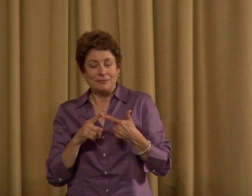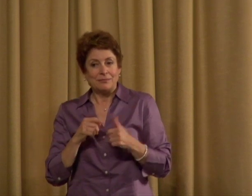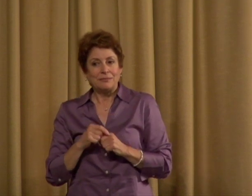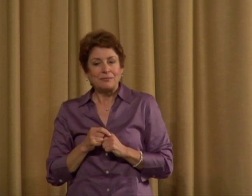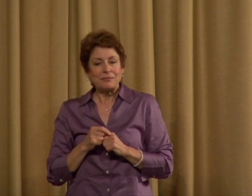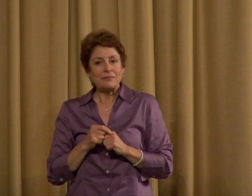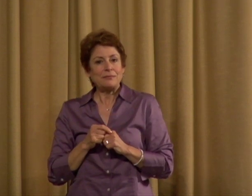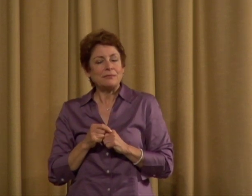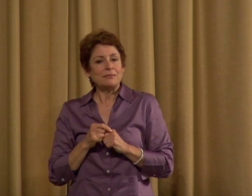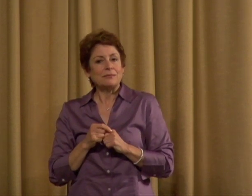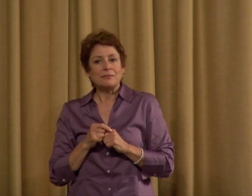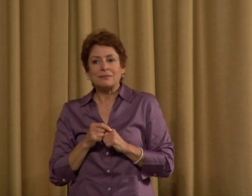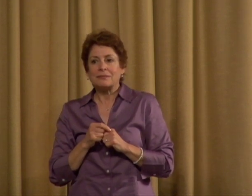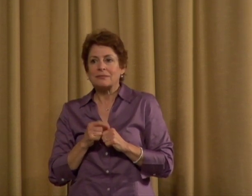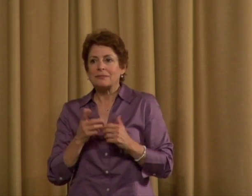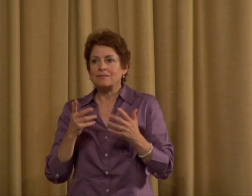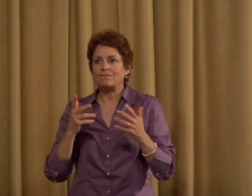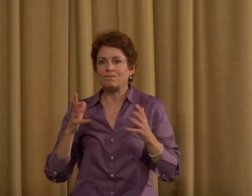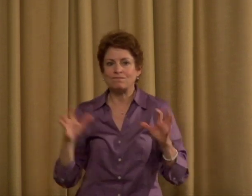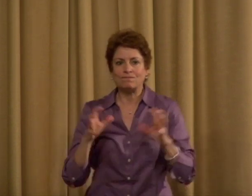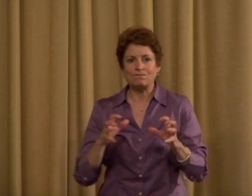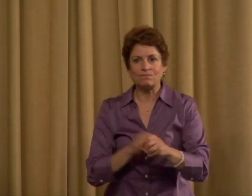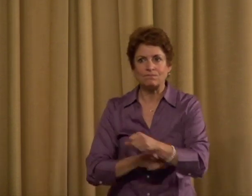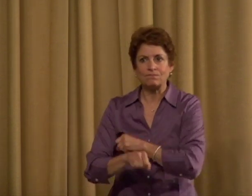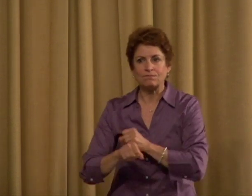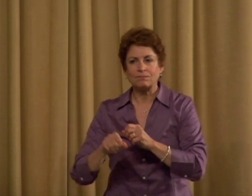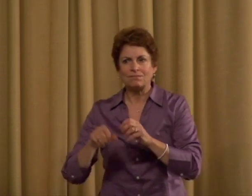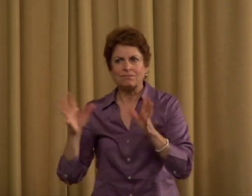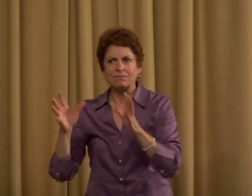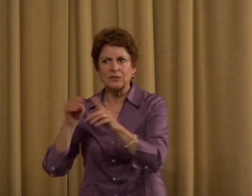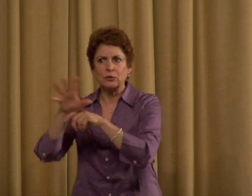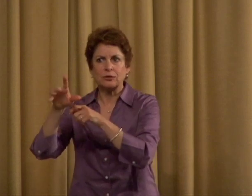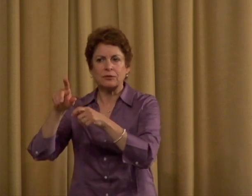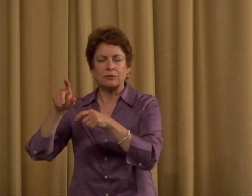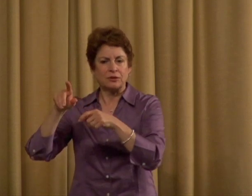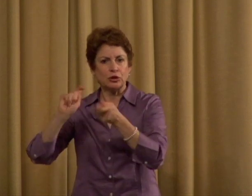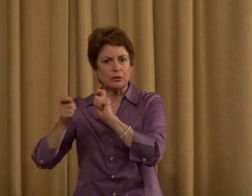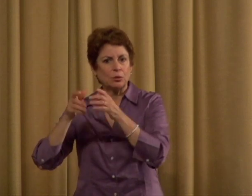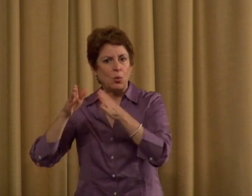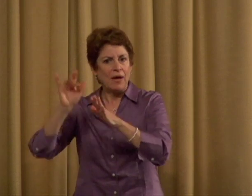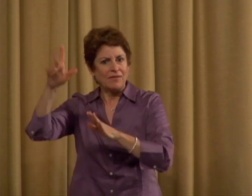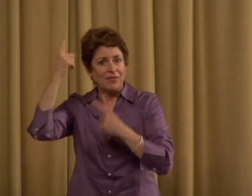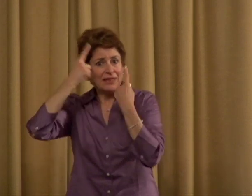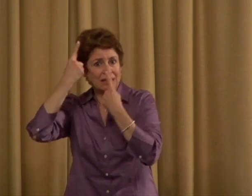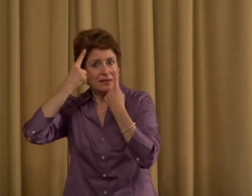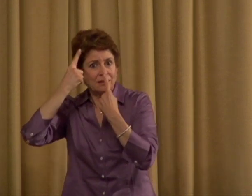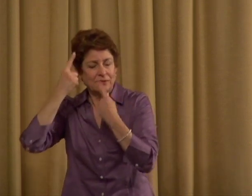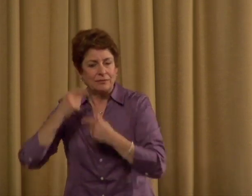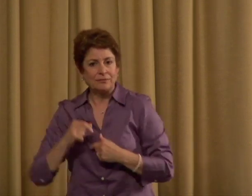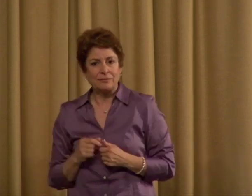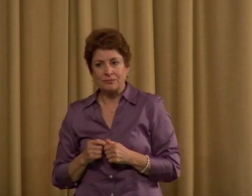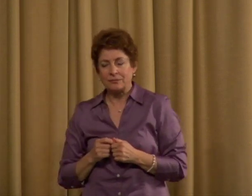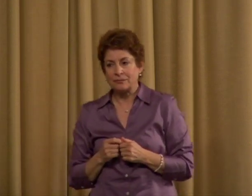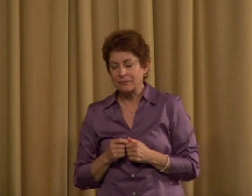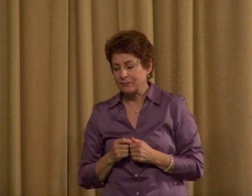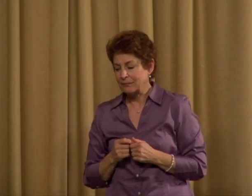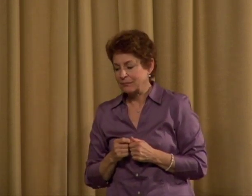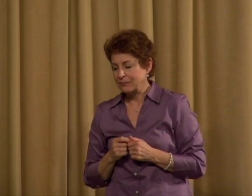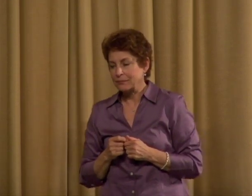Activism is another key element to make that happen. Taking action and influencing change, getting people to think differently